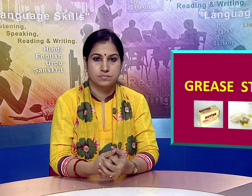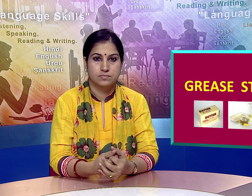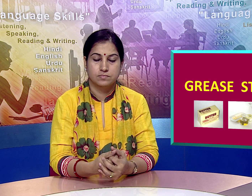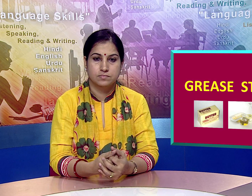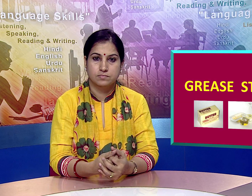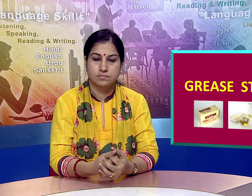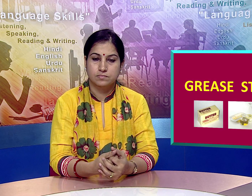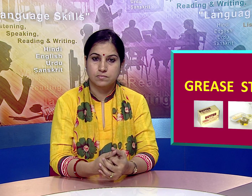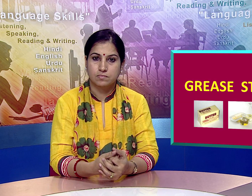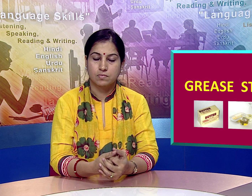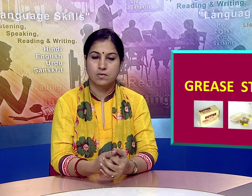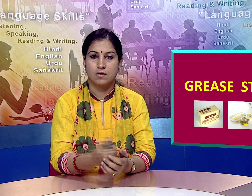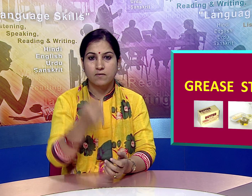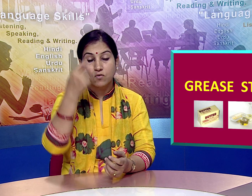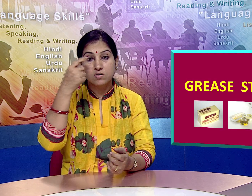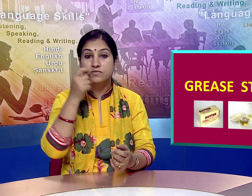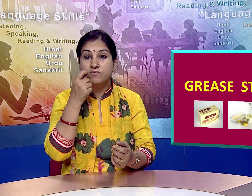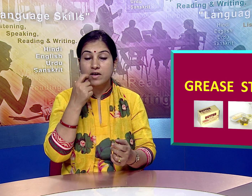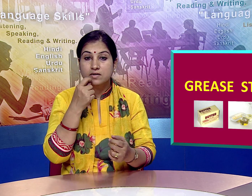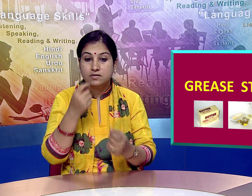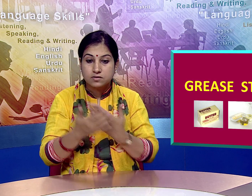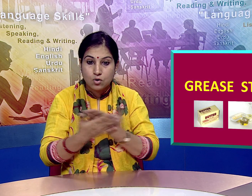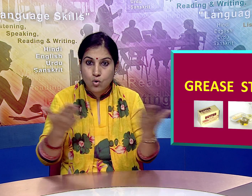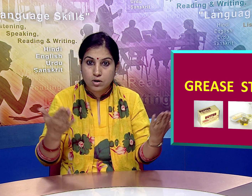For white cotton clothes,